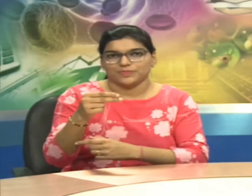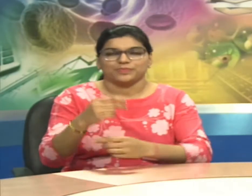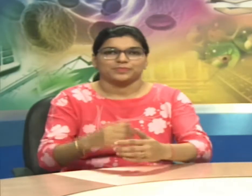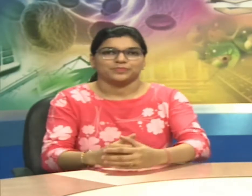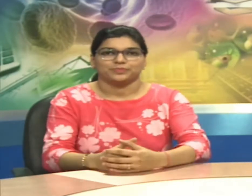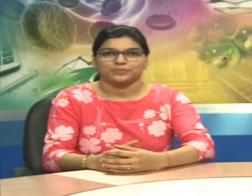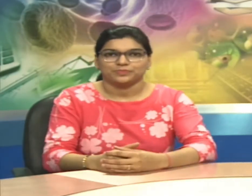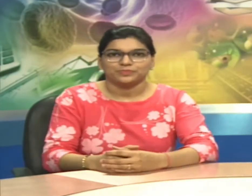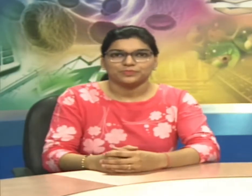cities.